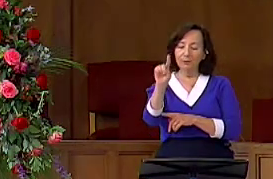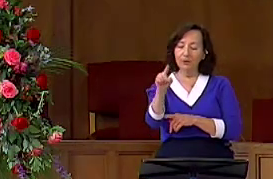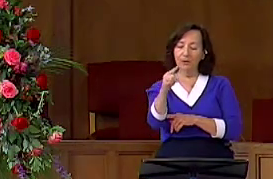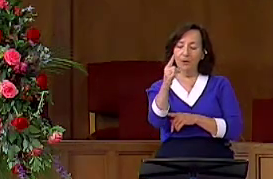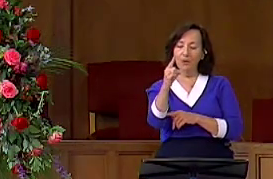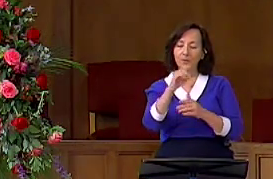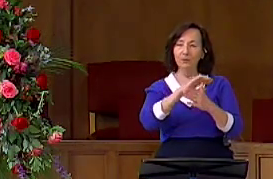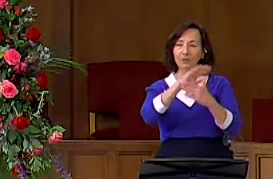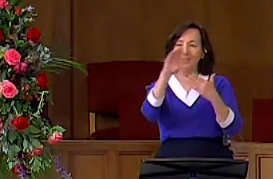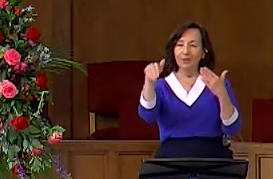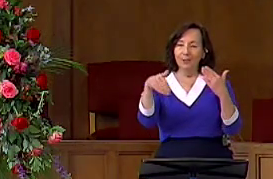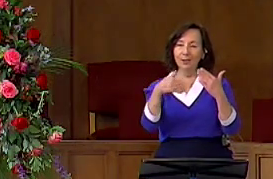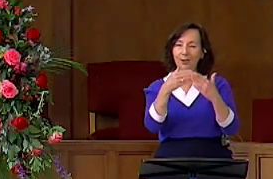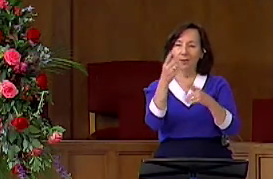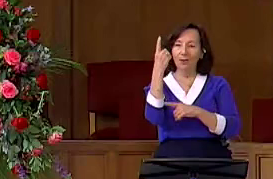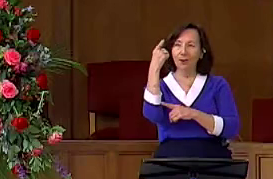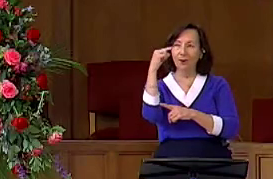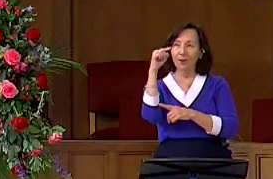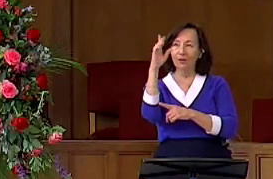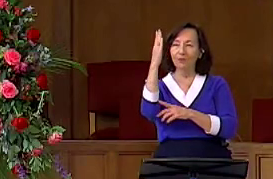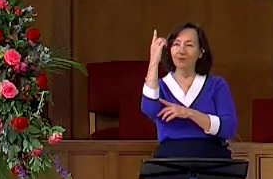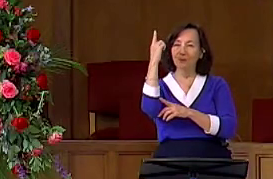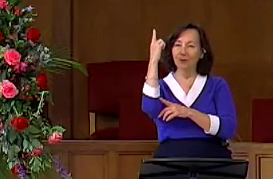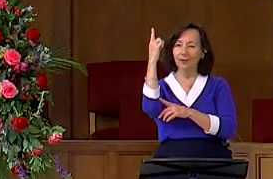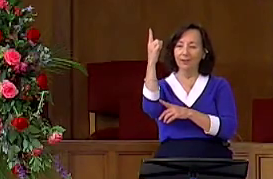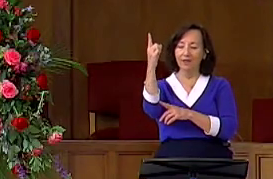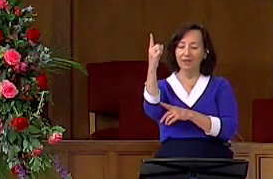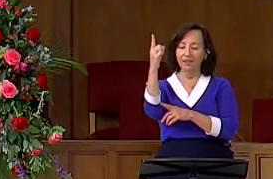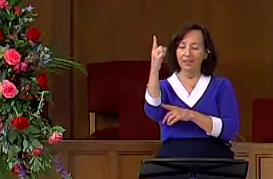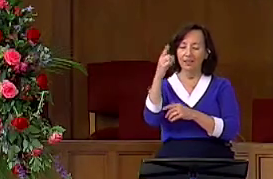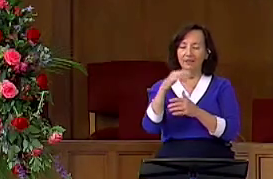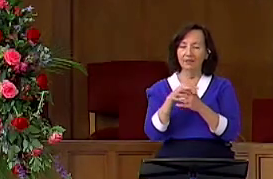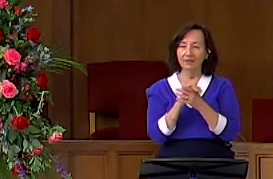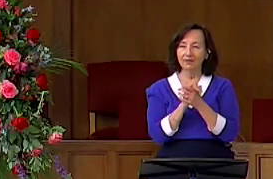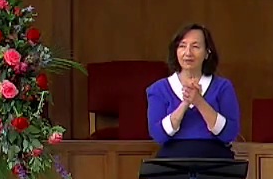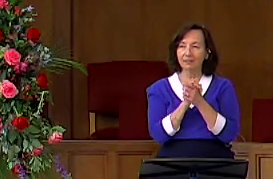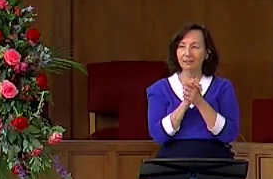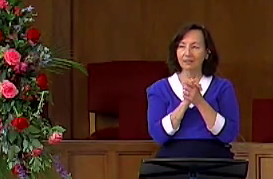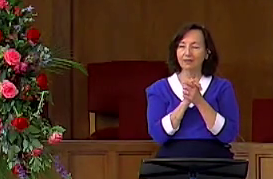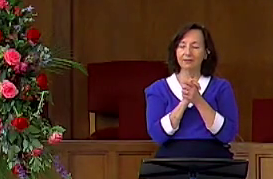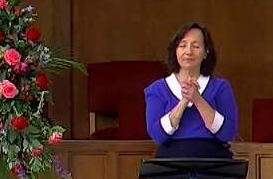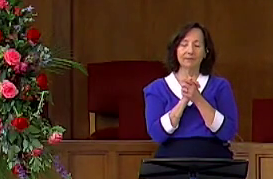ever only all for